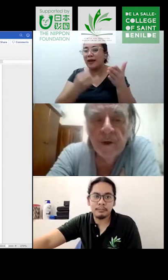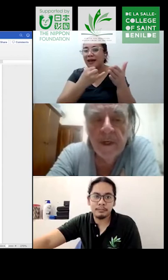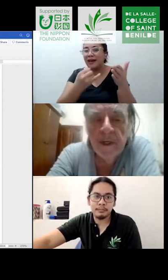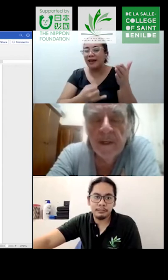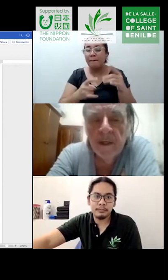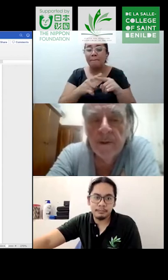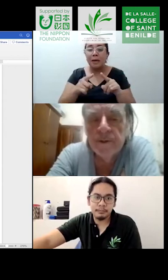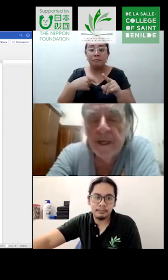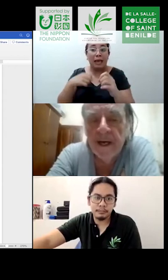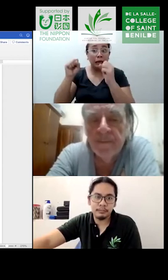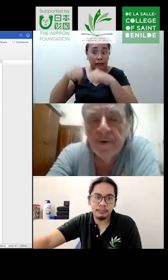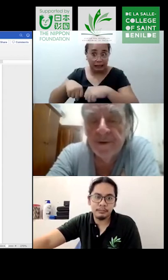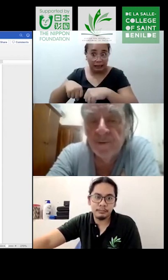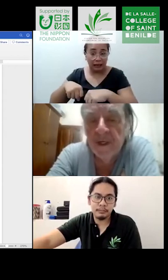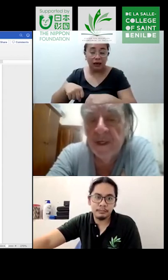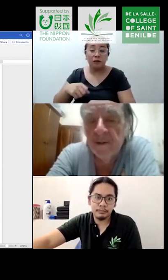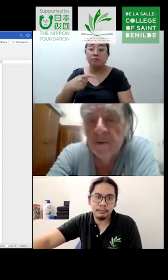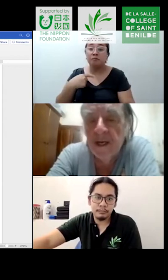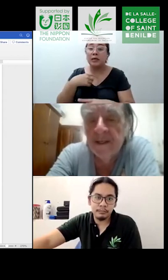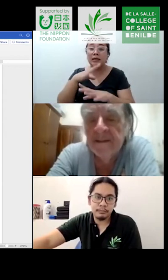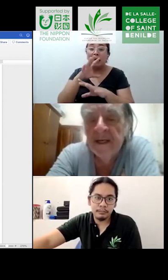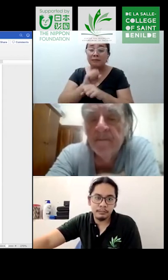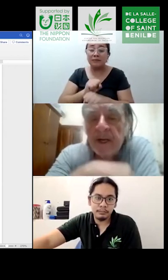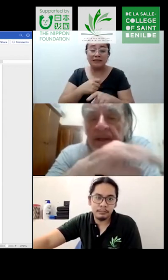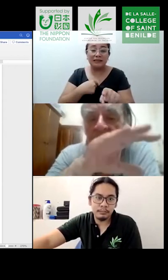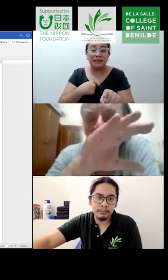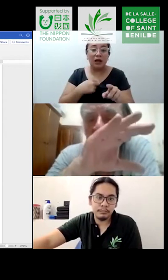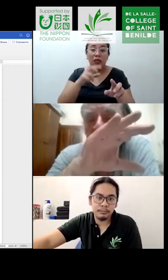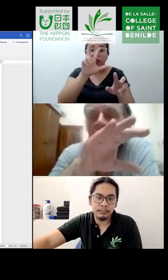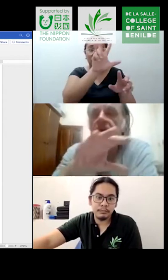I agree. Usually I put three to a line,